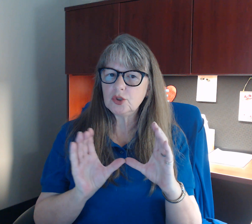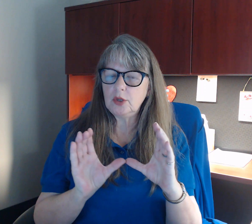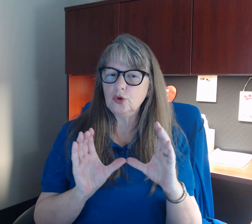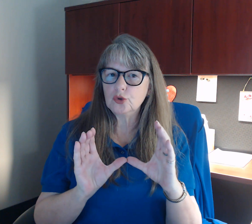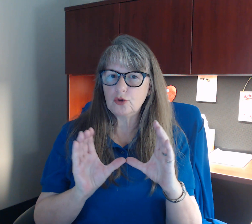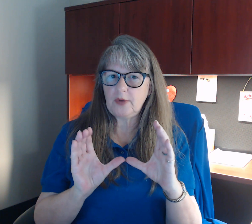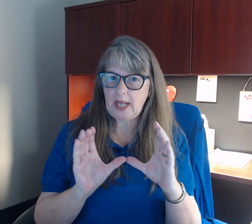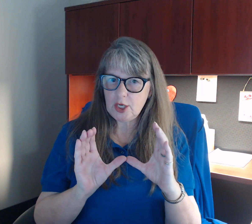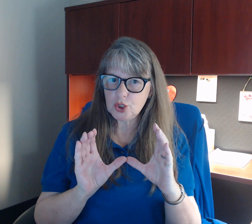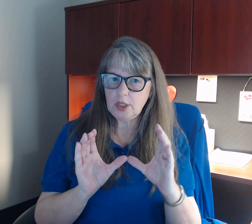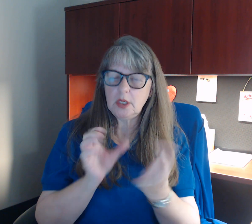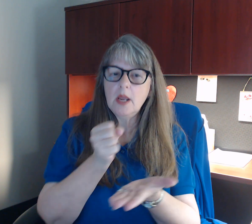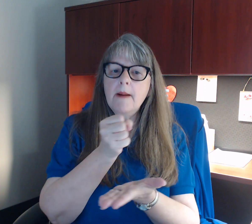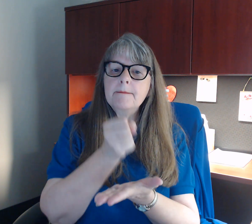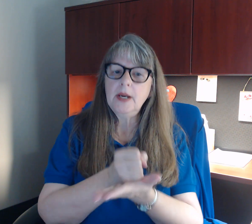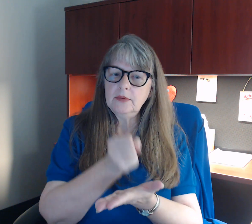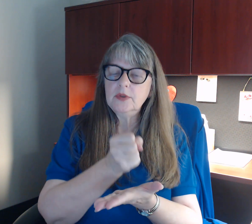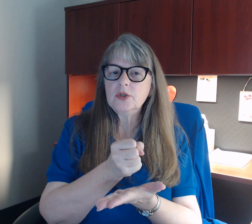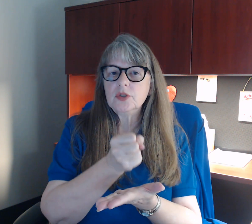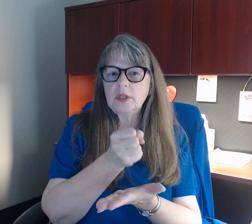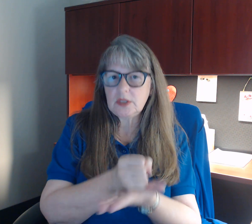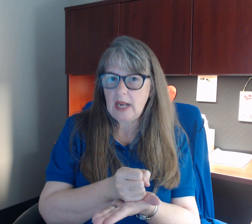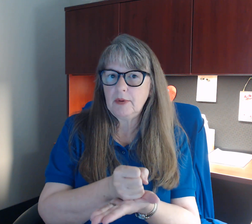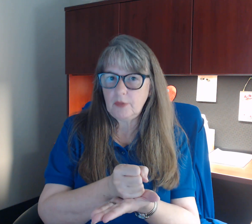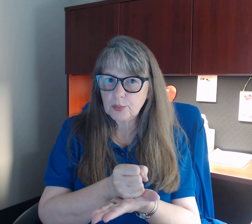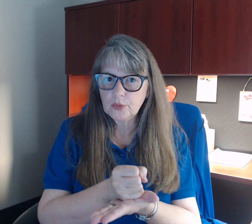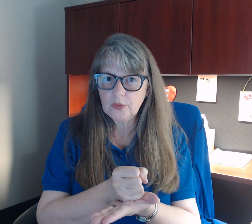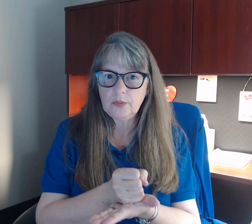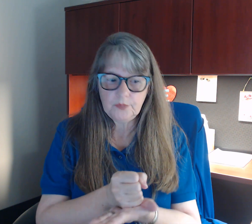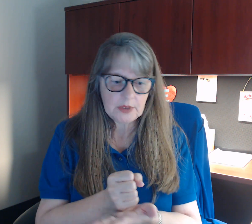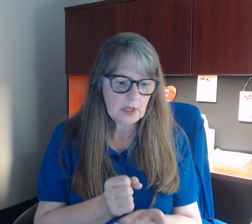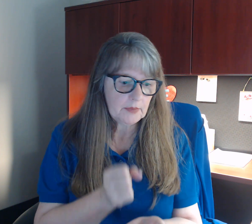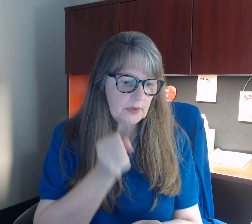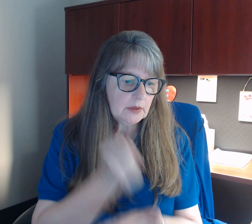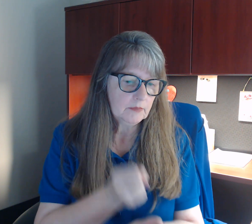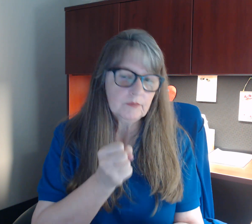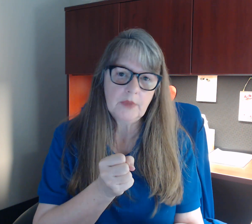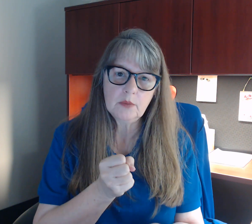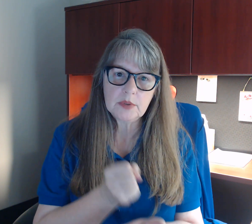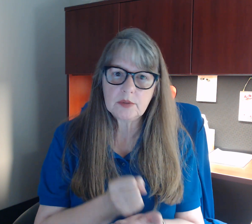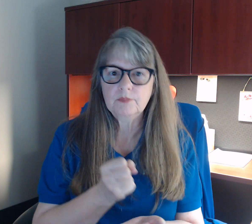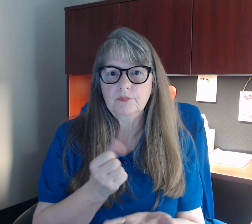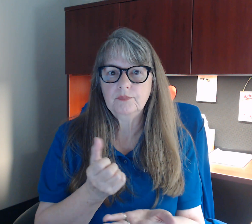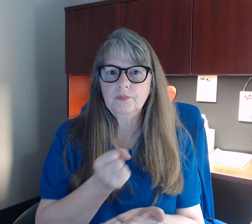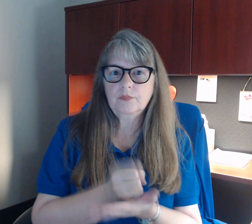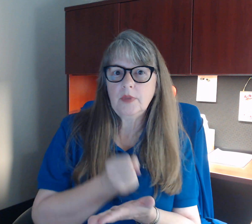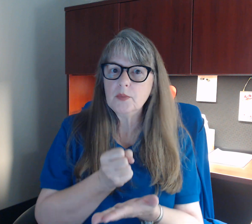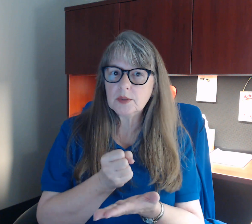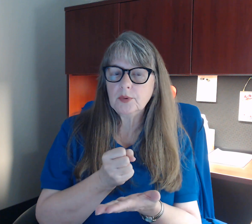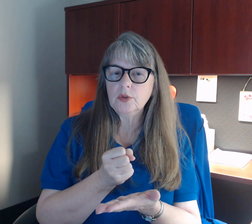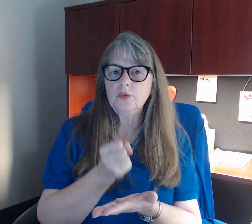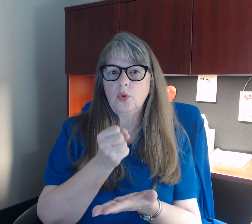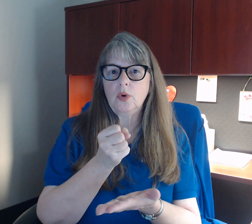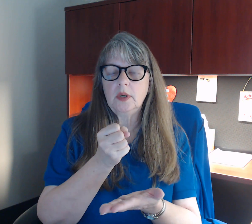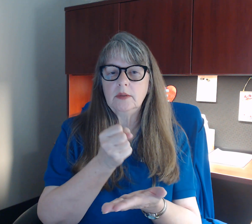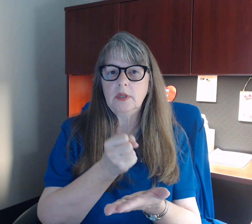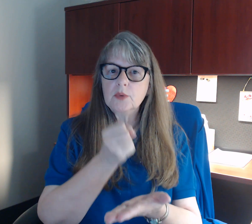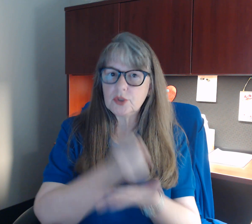your certification, but this is a stamp of approval, that type of thing. It was approved or it was